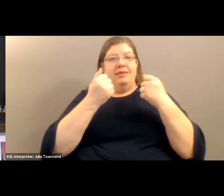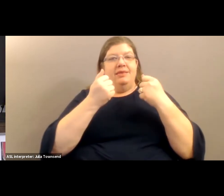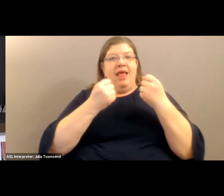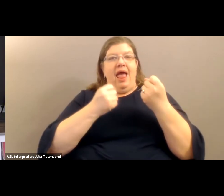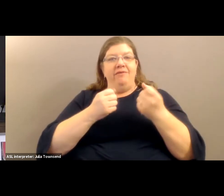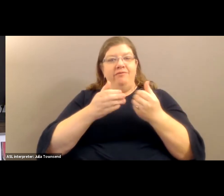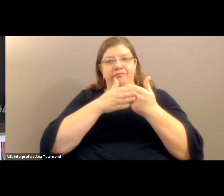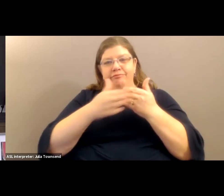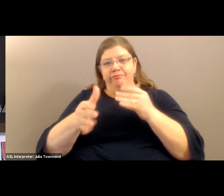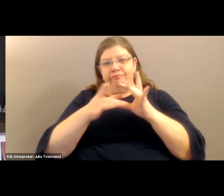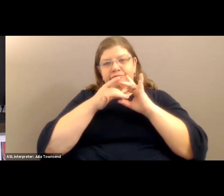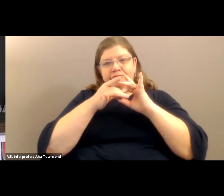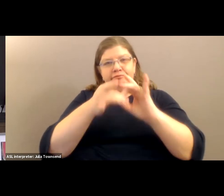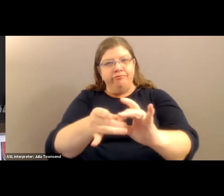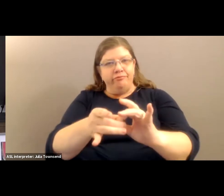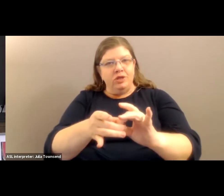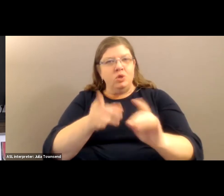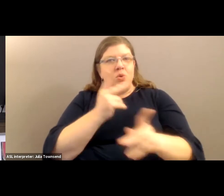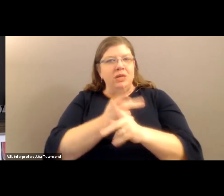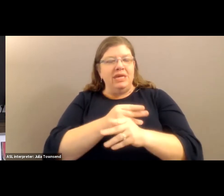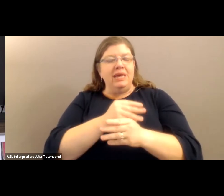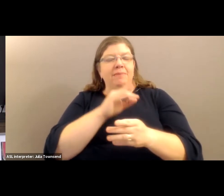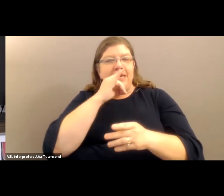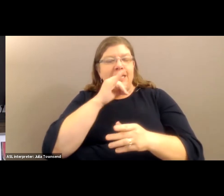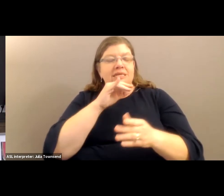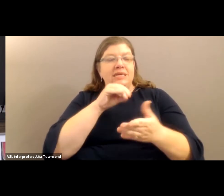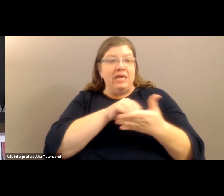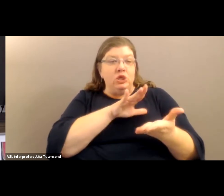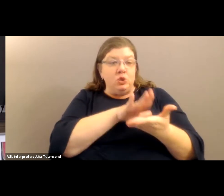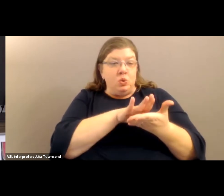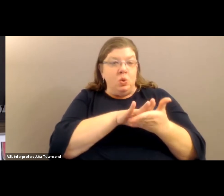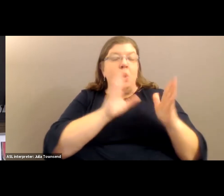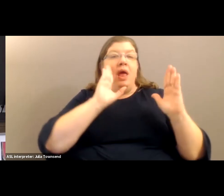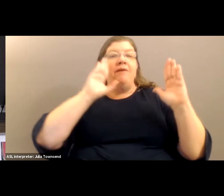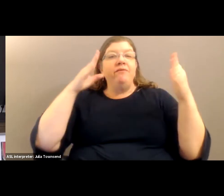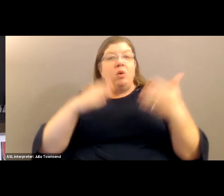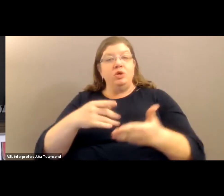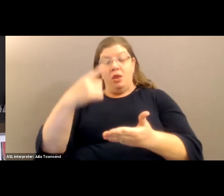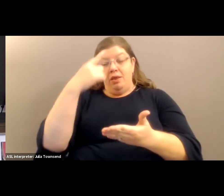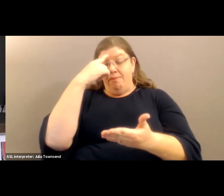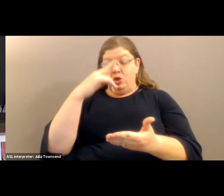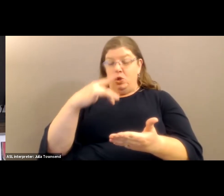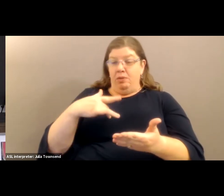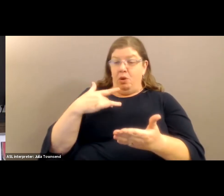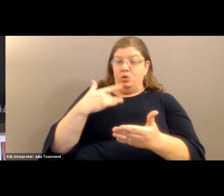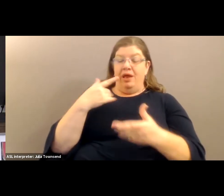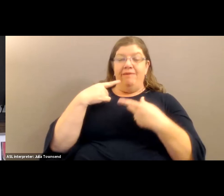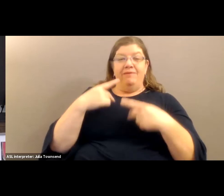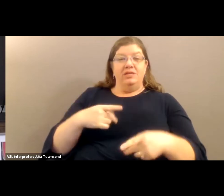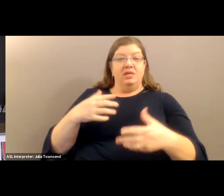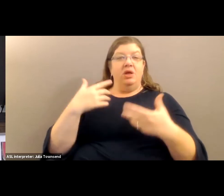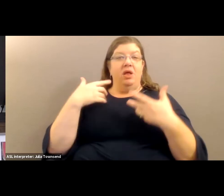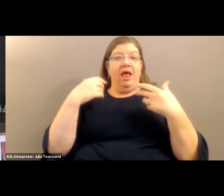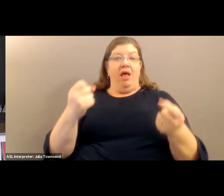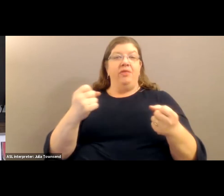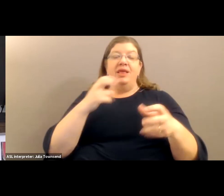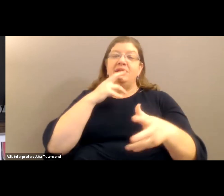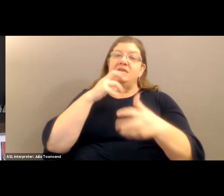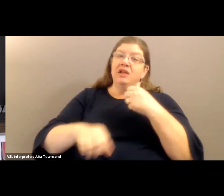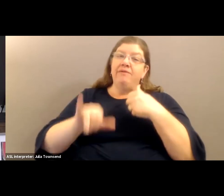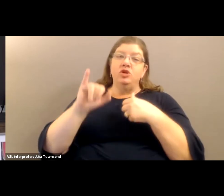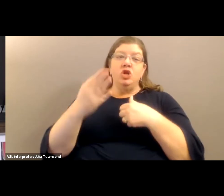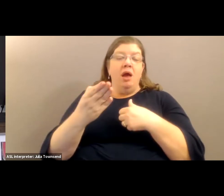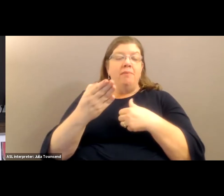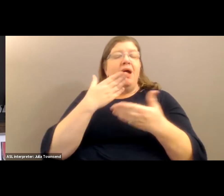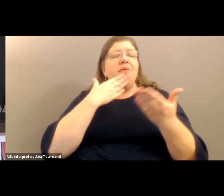in school and focused on their mental, emotional, and physical health and academic success. It's a really tough job. I'm so